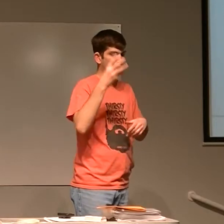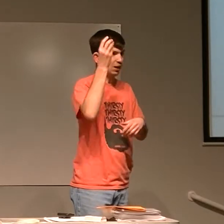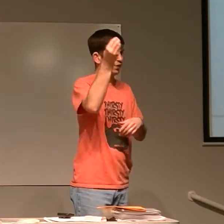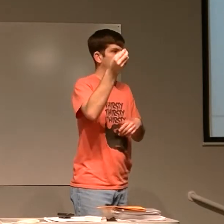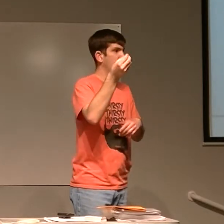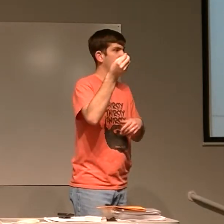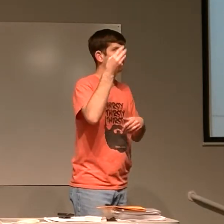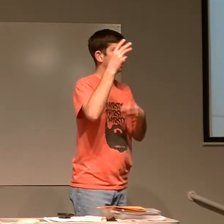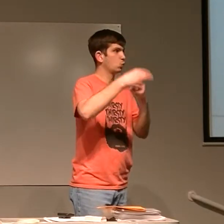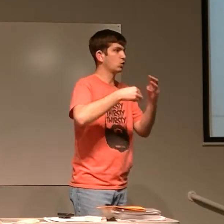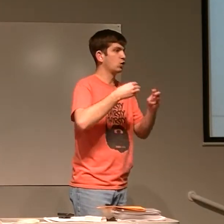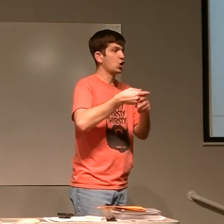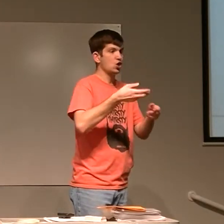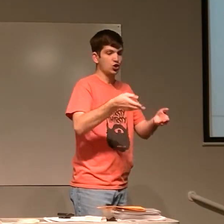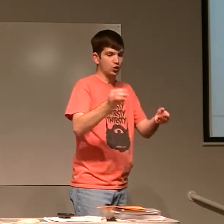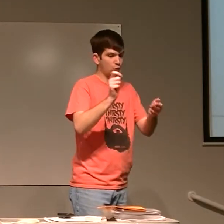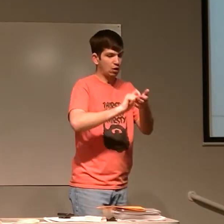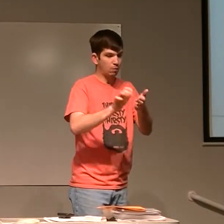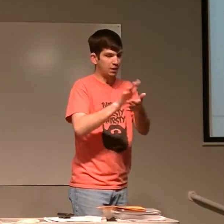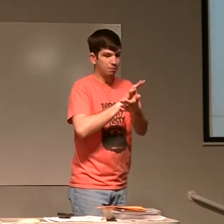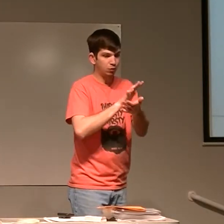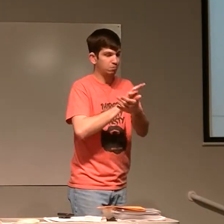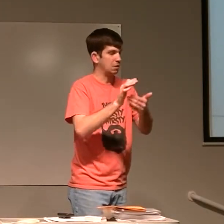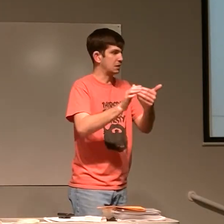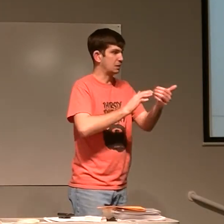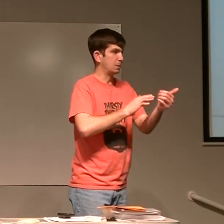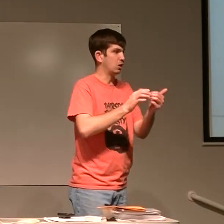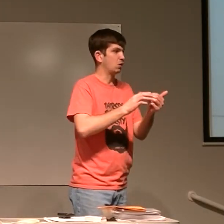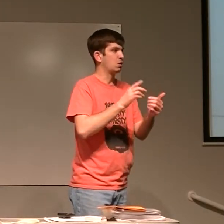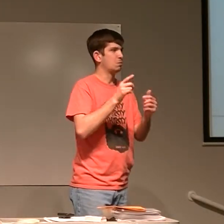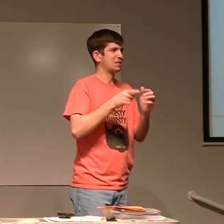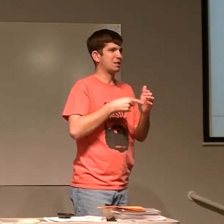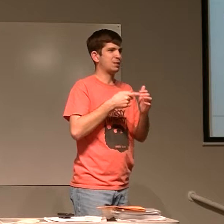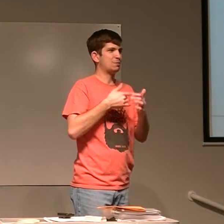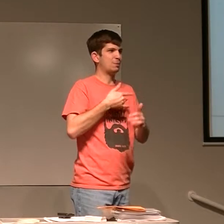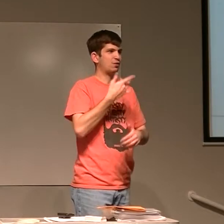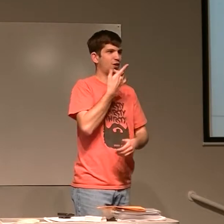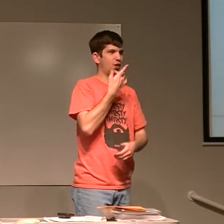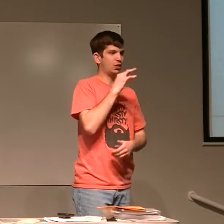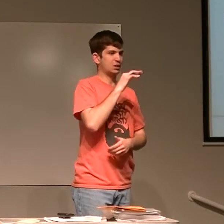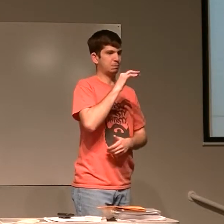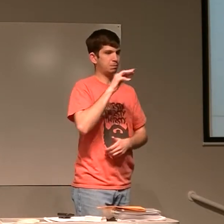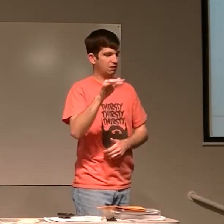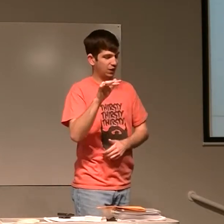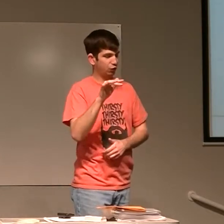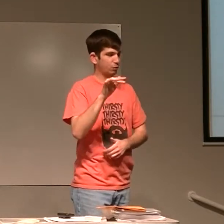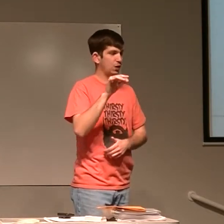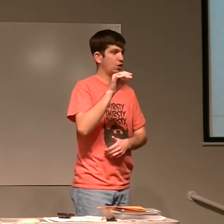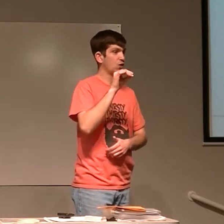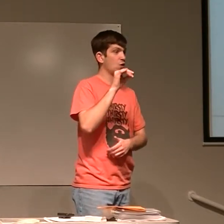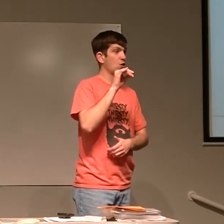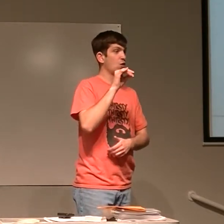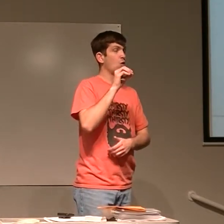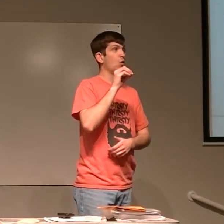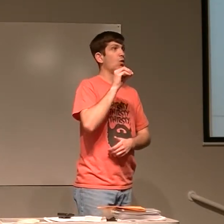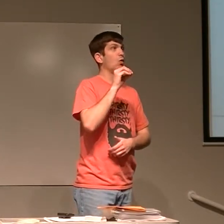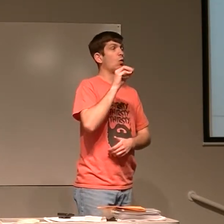out there in the world, you can write on paper, it doesn't matter. But sometimes they prefer with finger spell